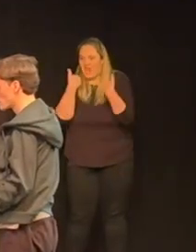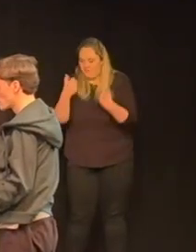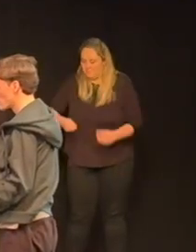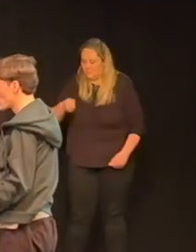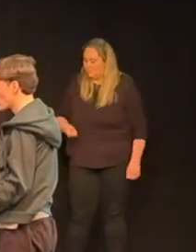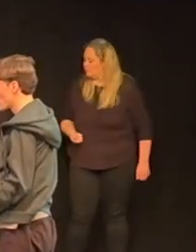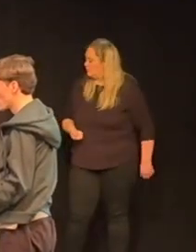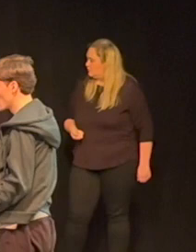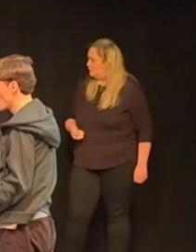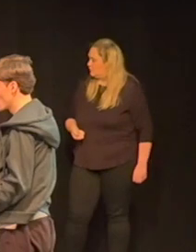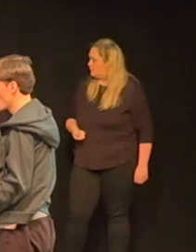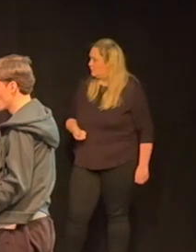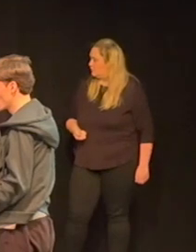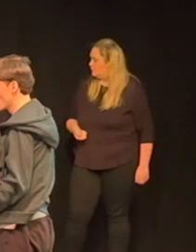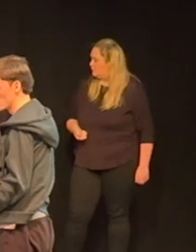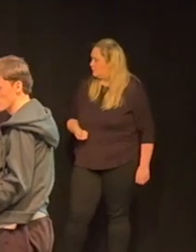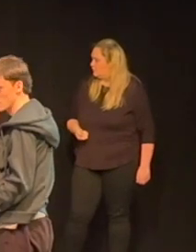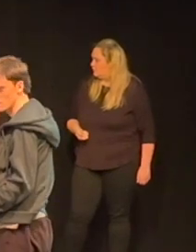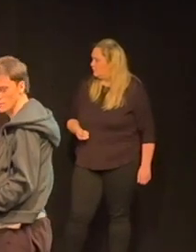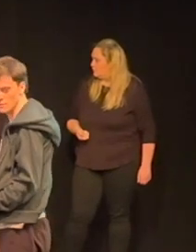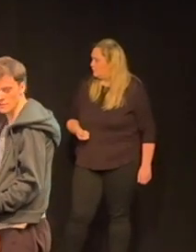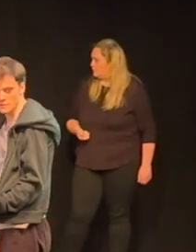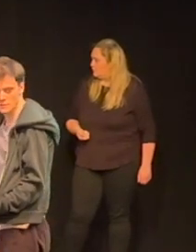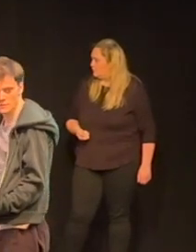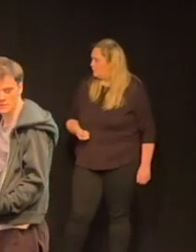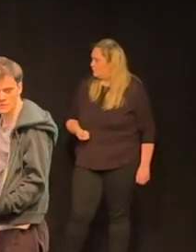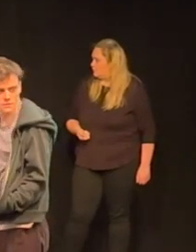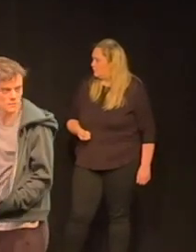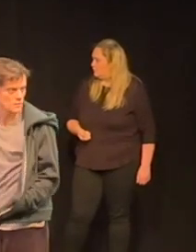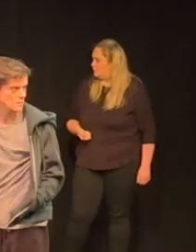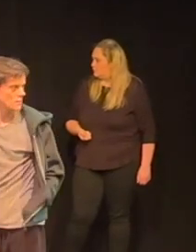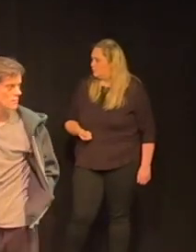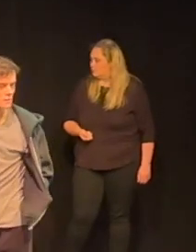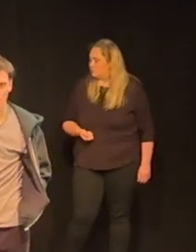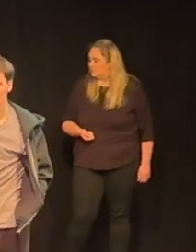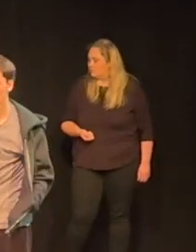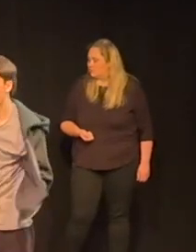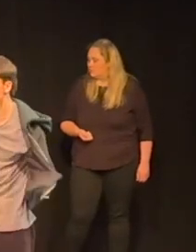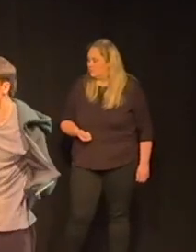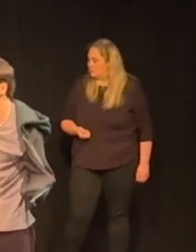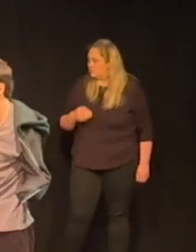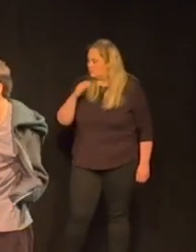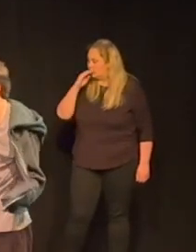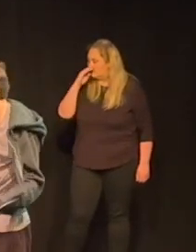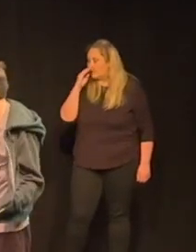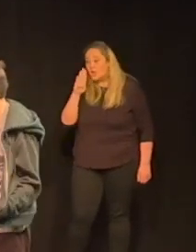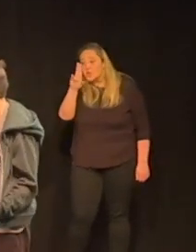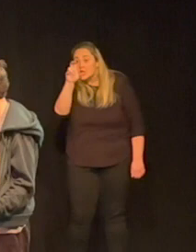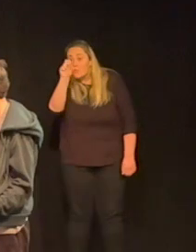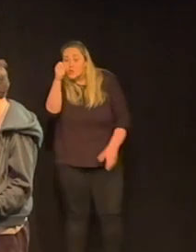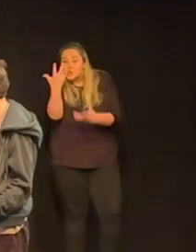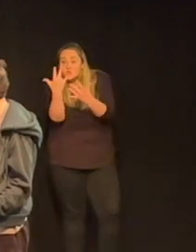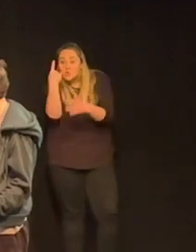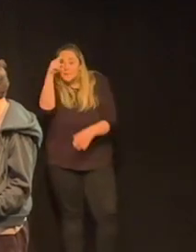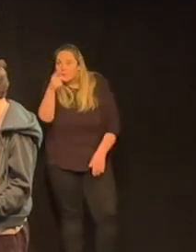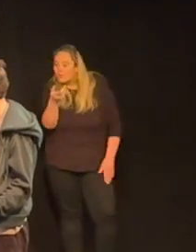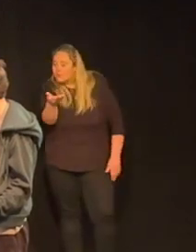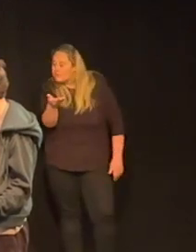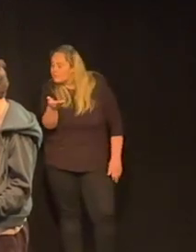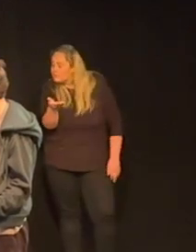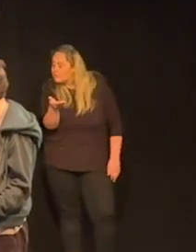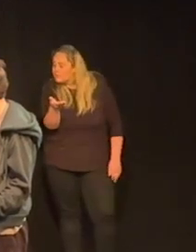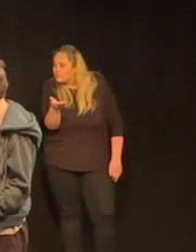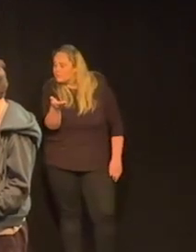sorry to disappoint you. But I am not carrying a purse, and even if I was... Are you waiting for the bus? The bus?